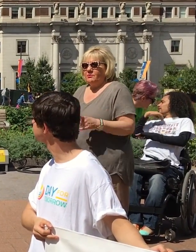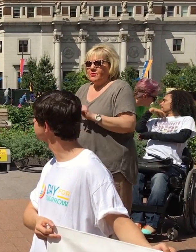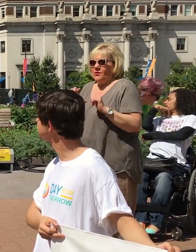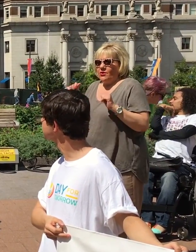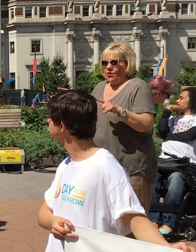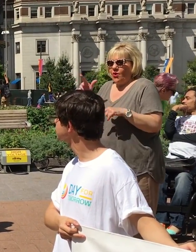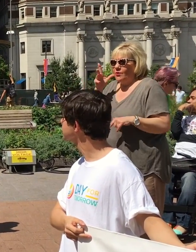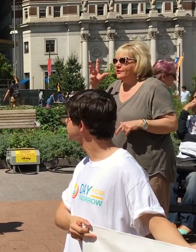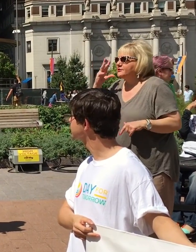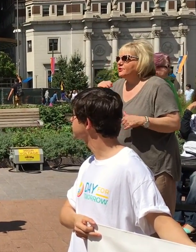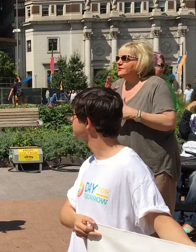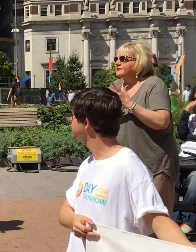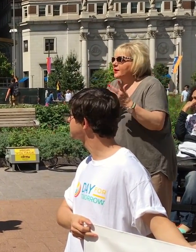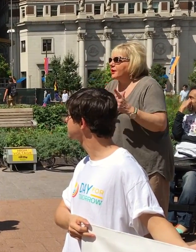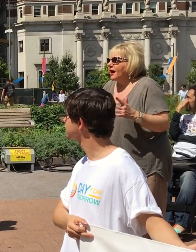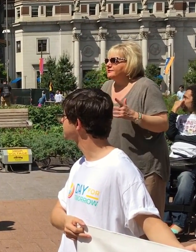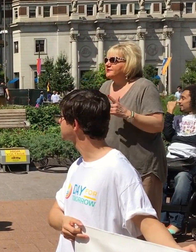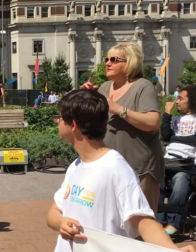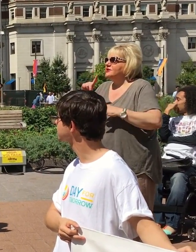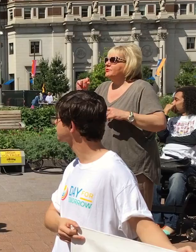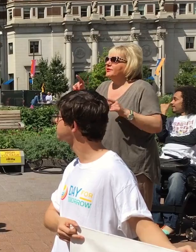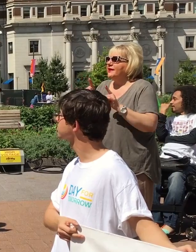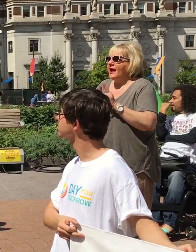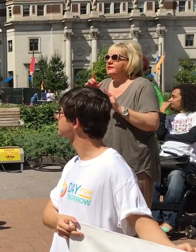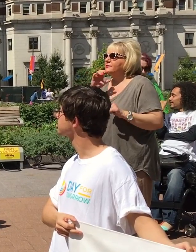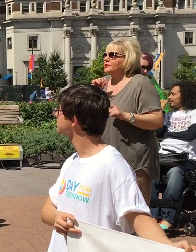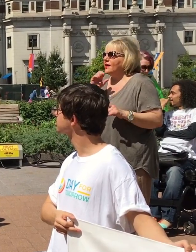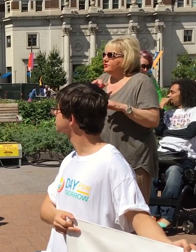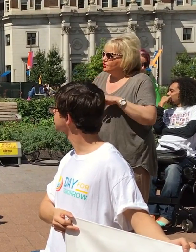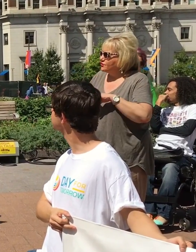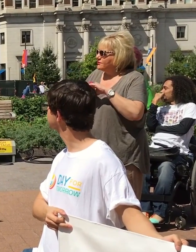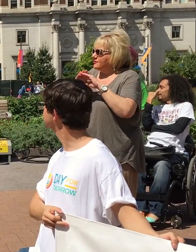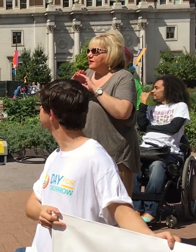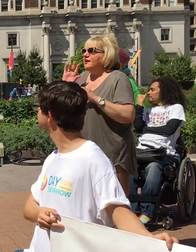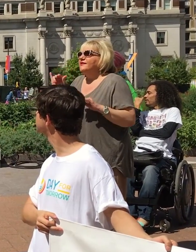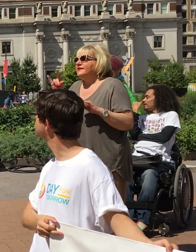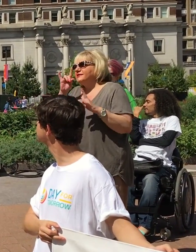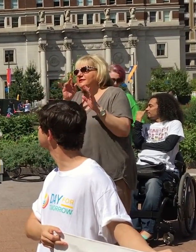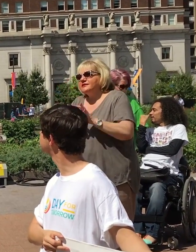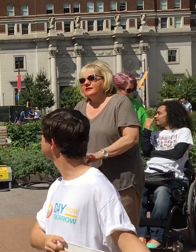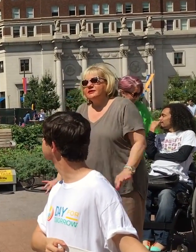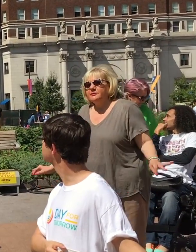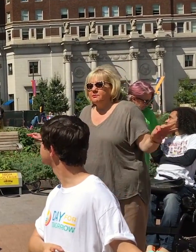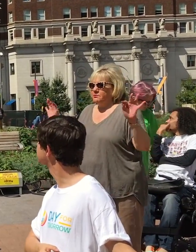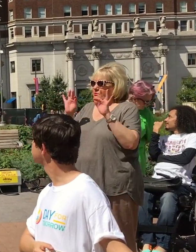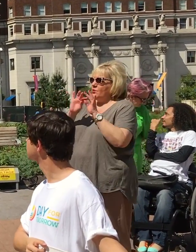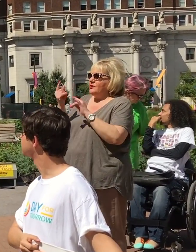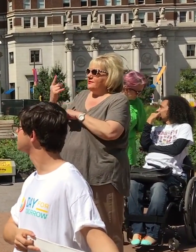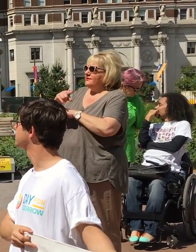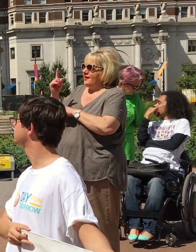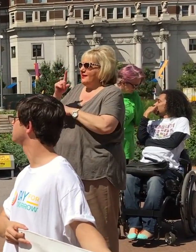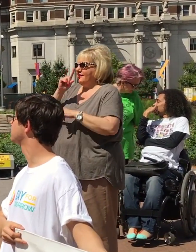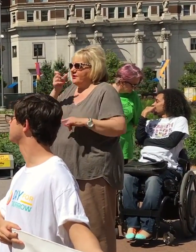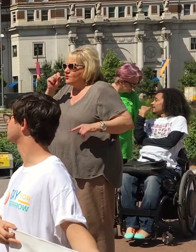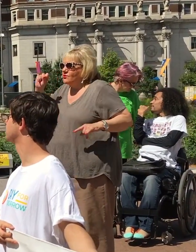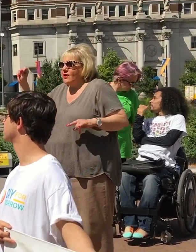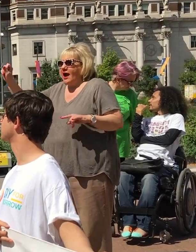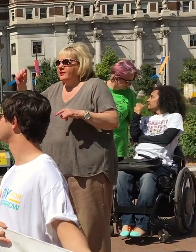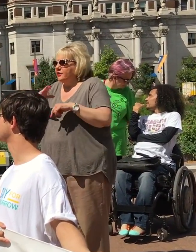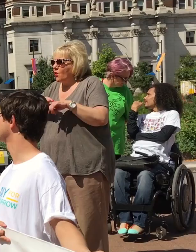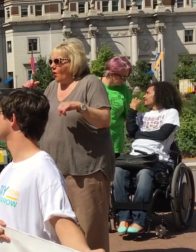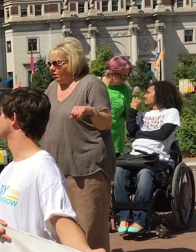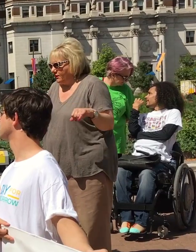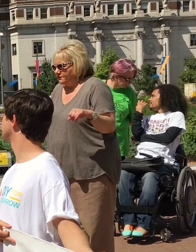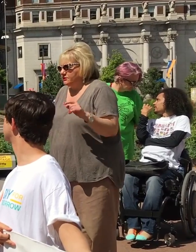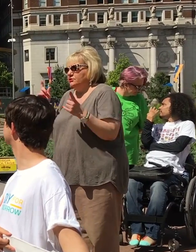experience some type of disability as we move forward. So this is an important day because it's a rally call. A rally